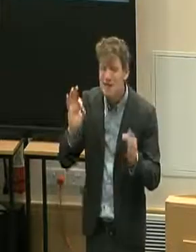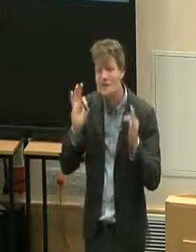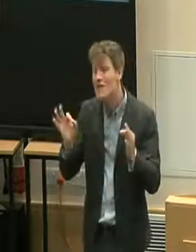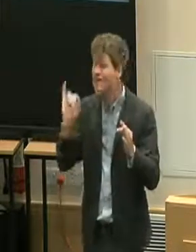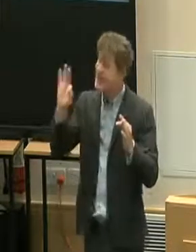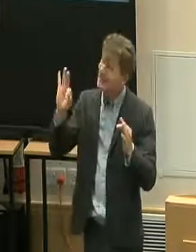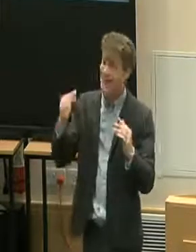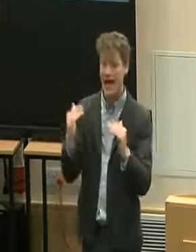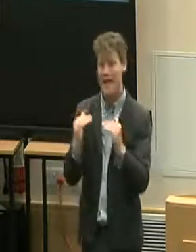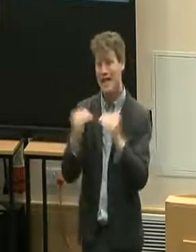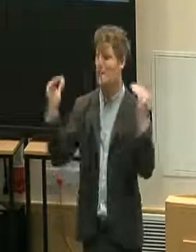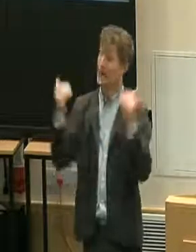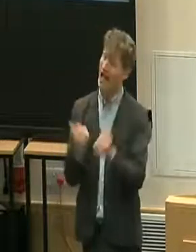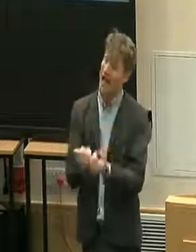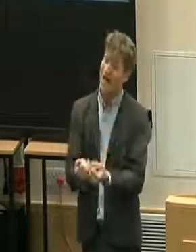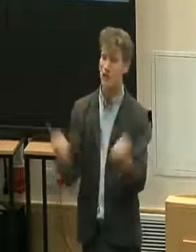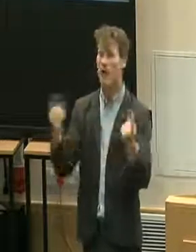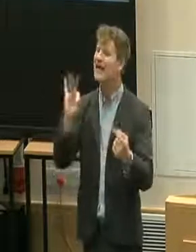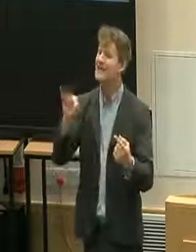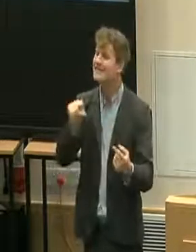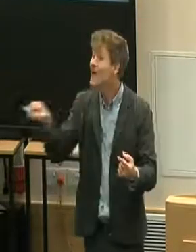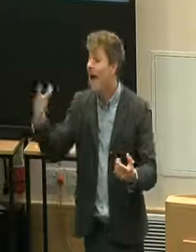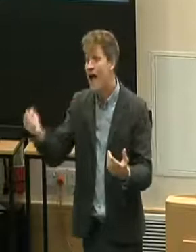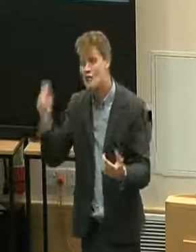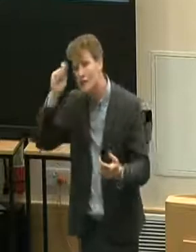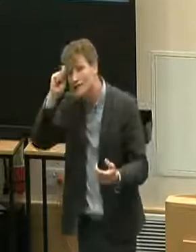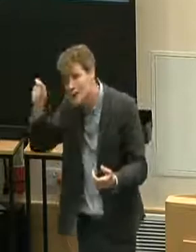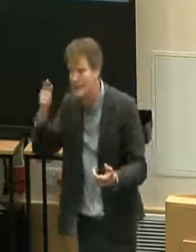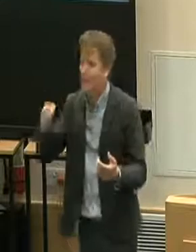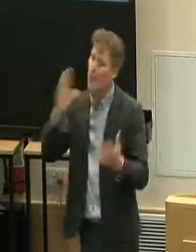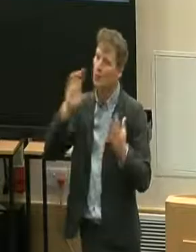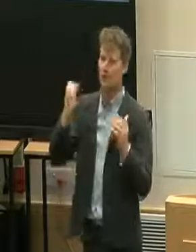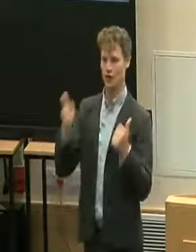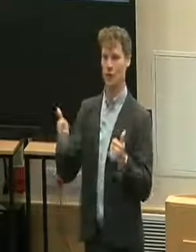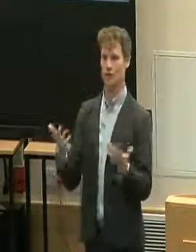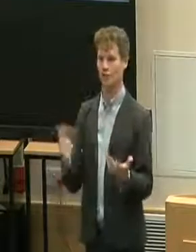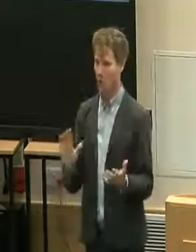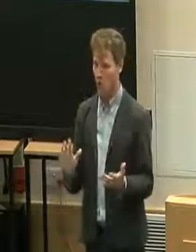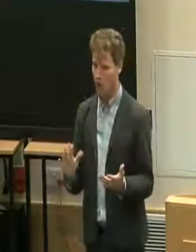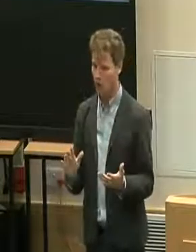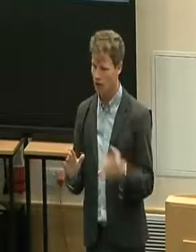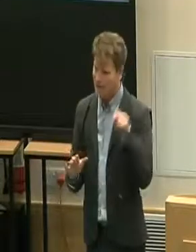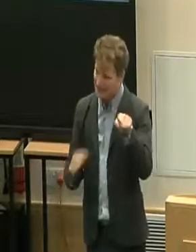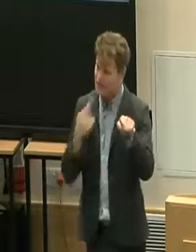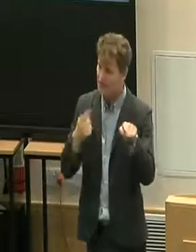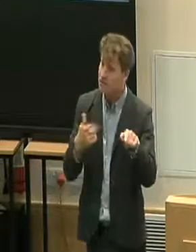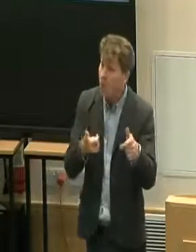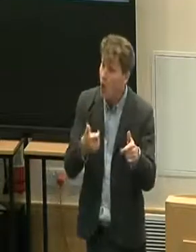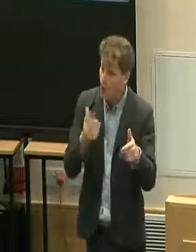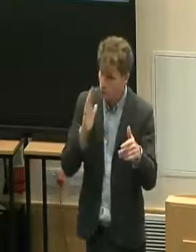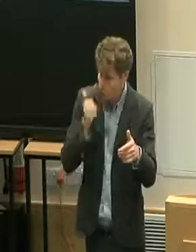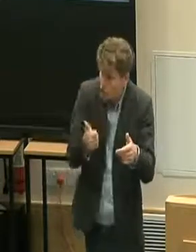if people had respect? Thank you very much. It says that and then says, moreover,